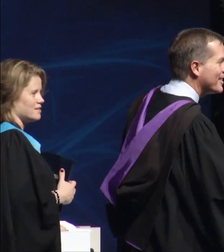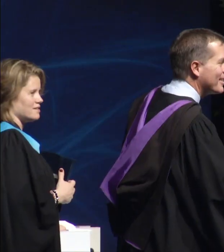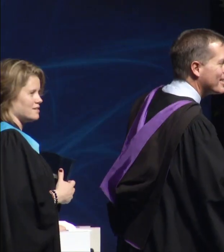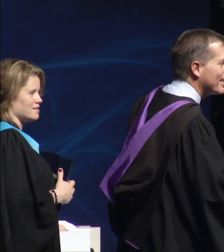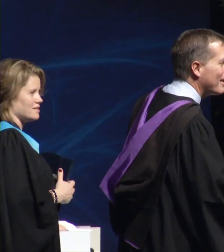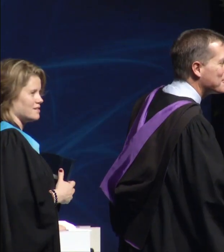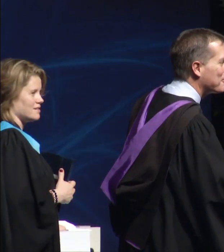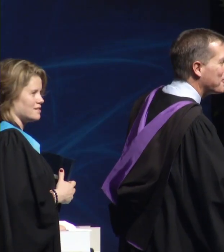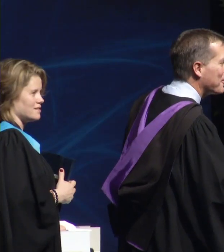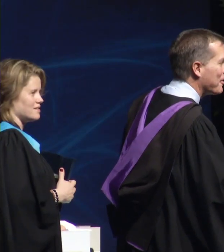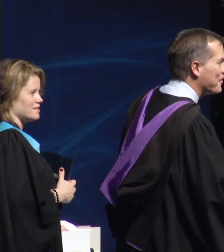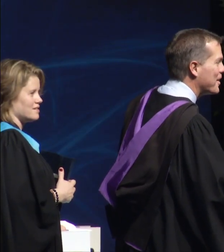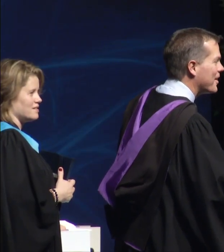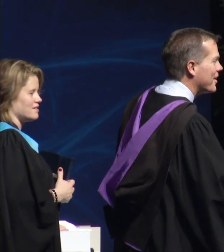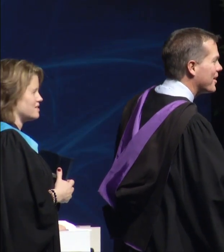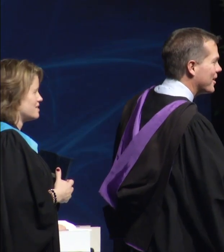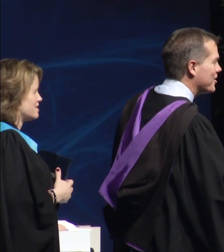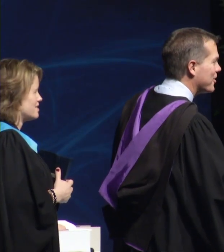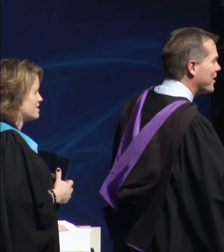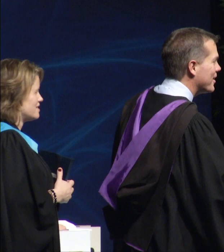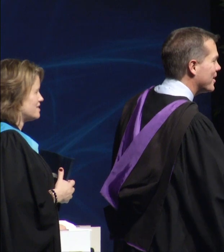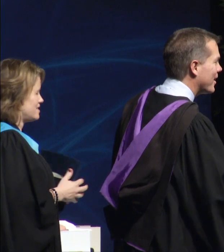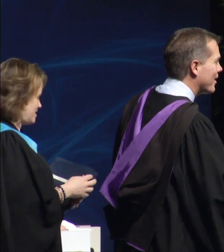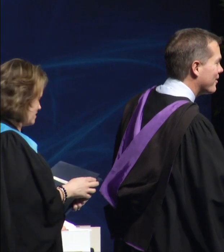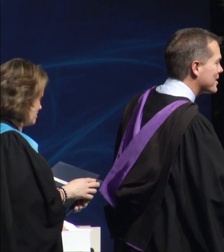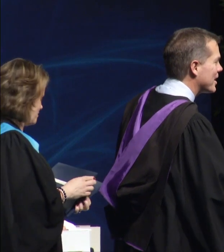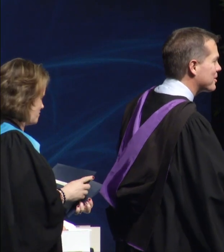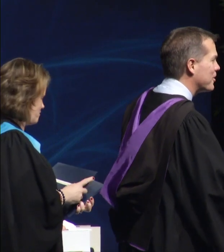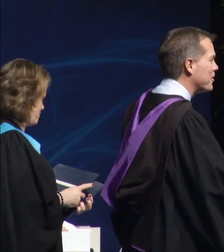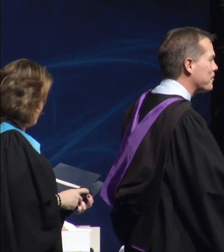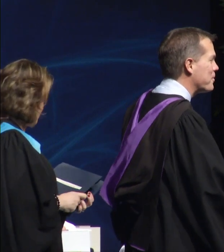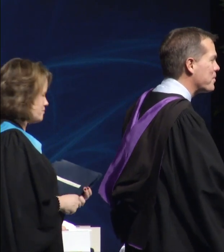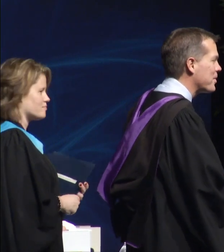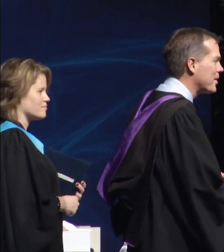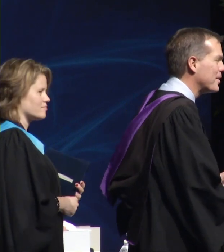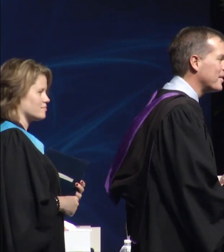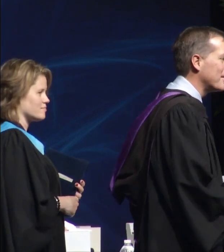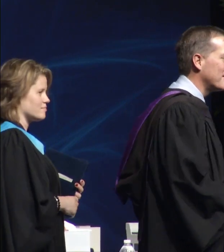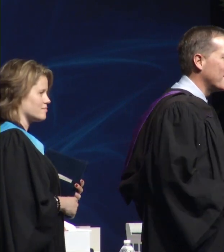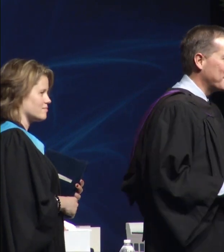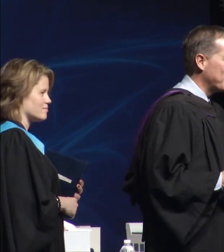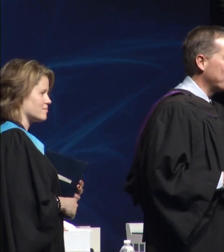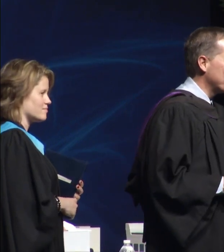Right over here, too. Thank you. Yep.